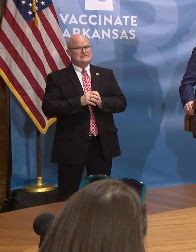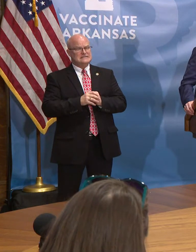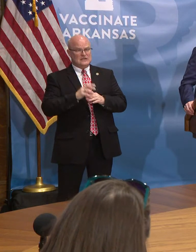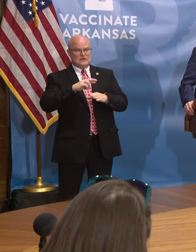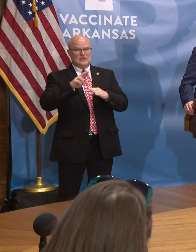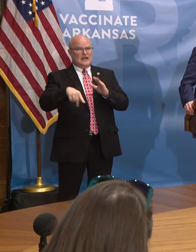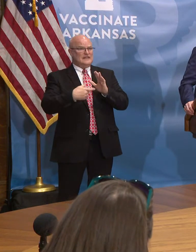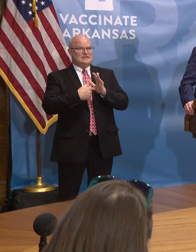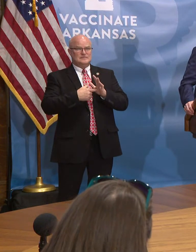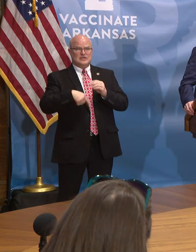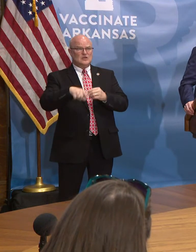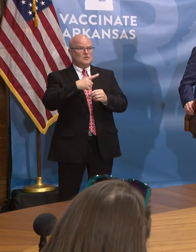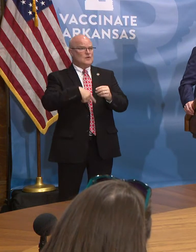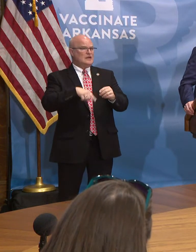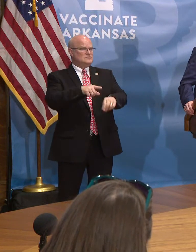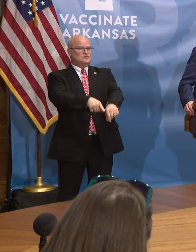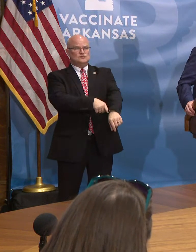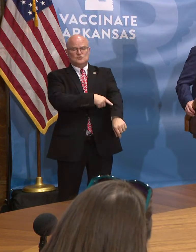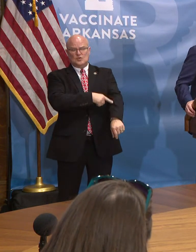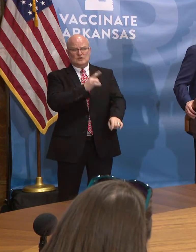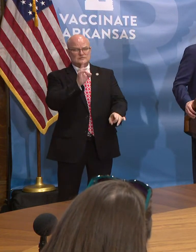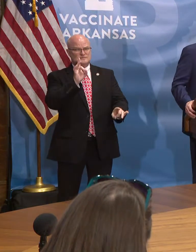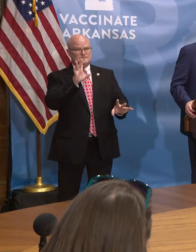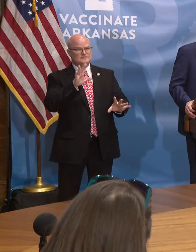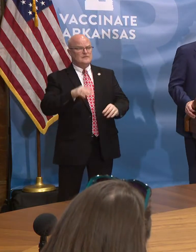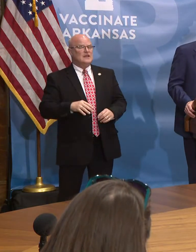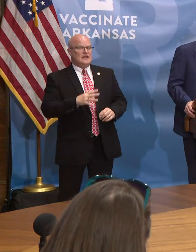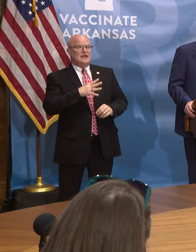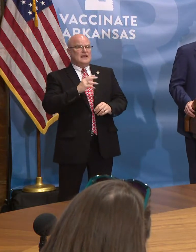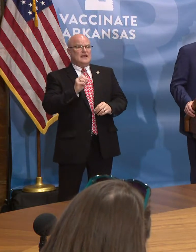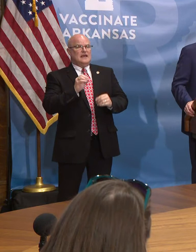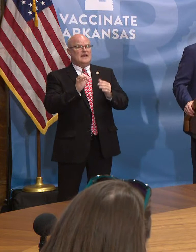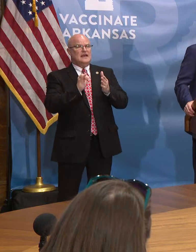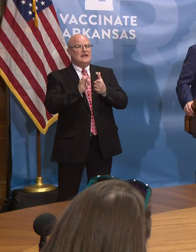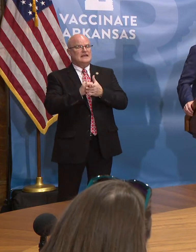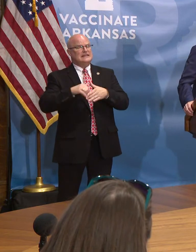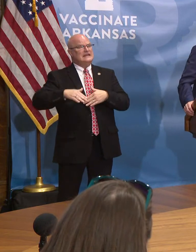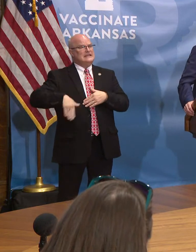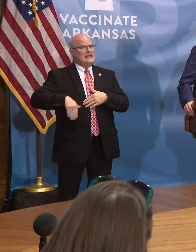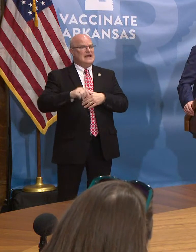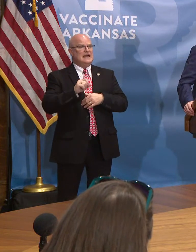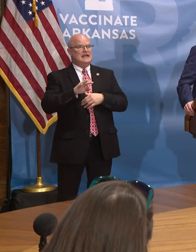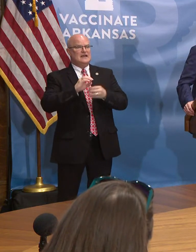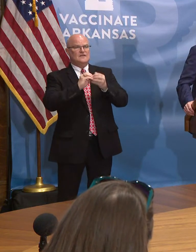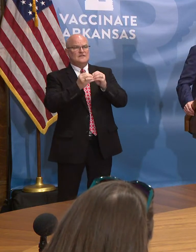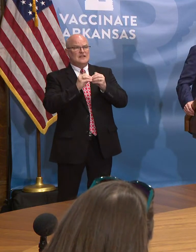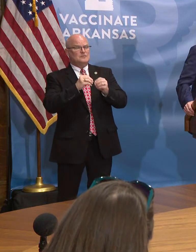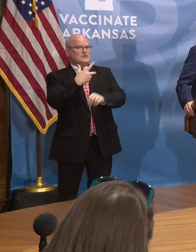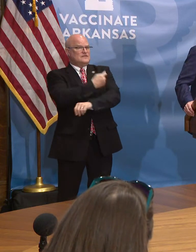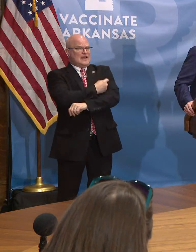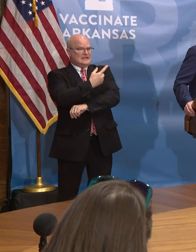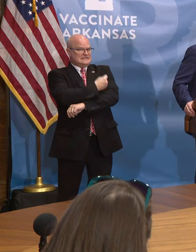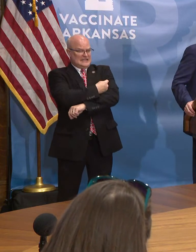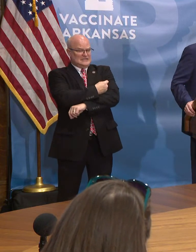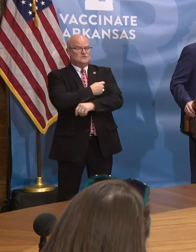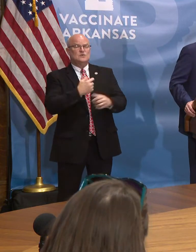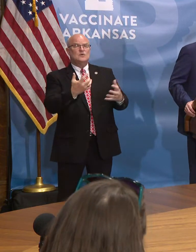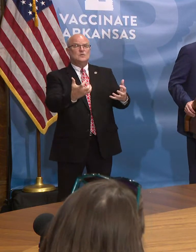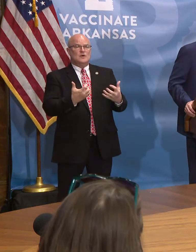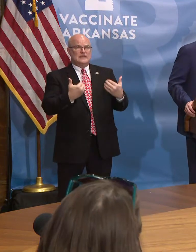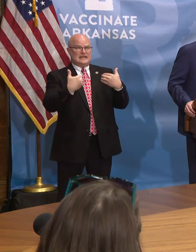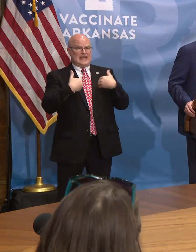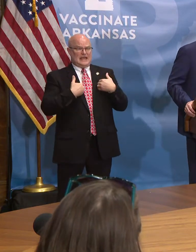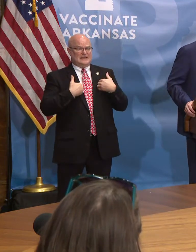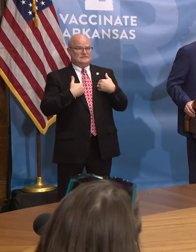result of this being around way too long, and the lack of numbers in vaccination that we'd like to